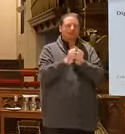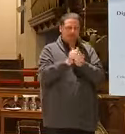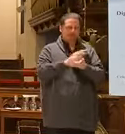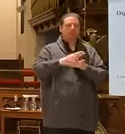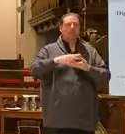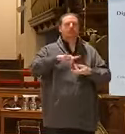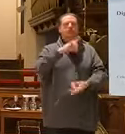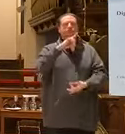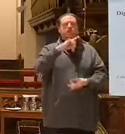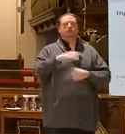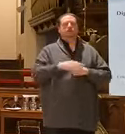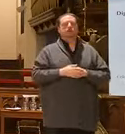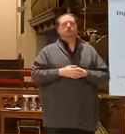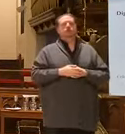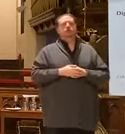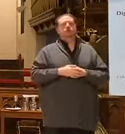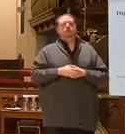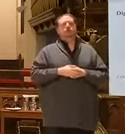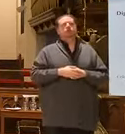Spirit.